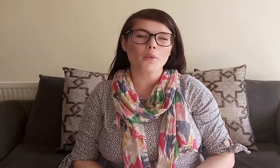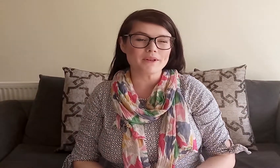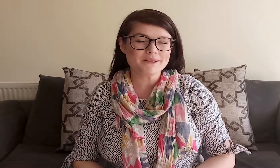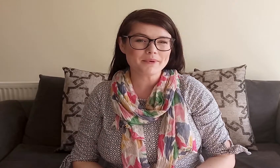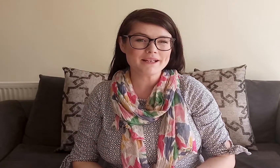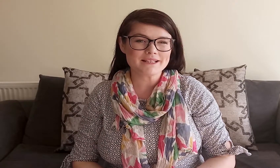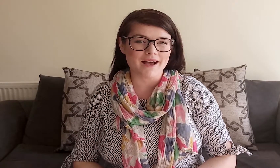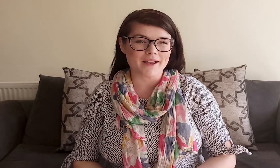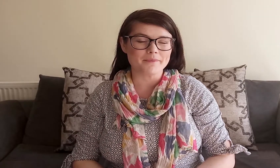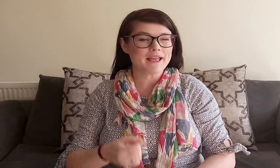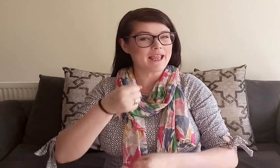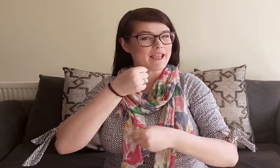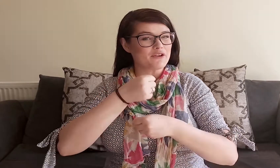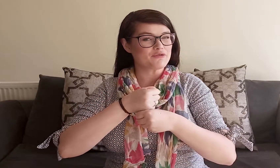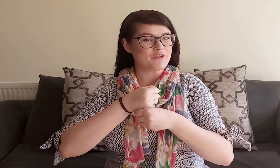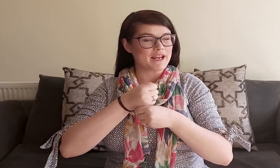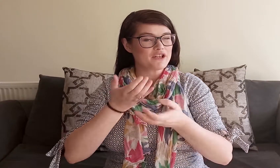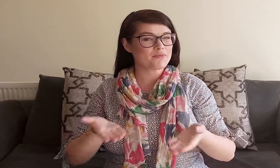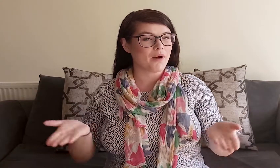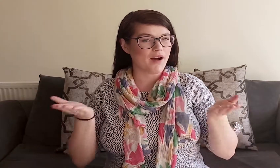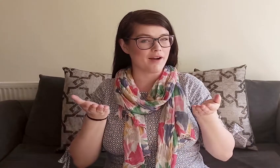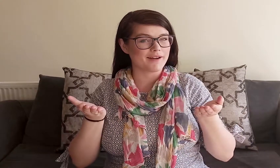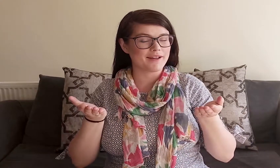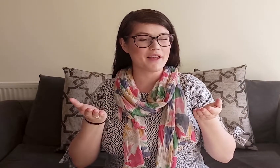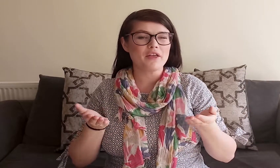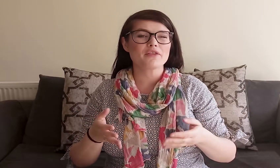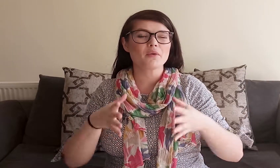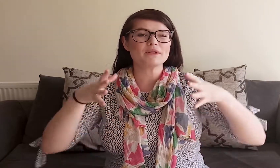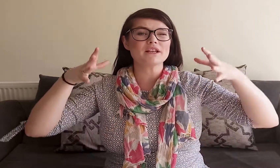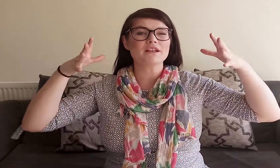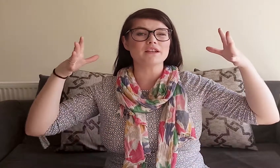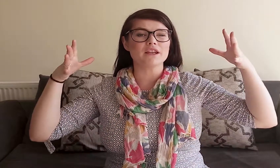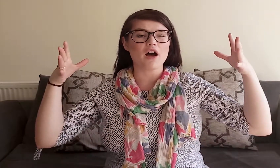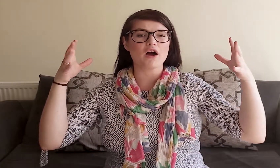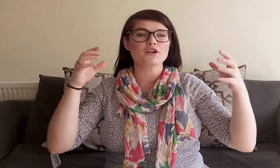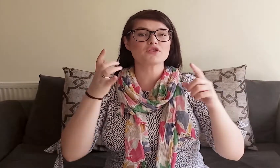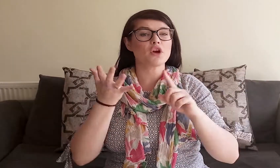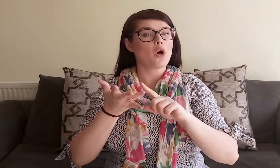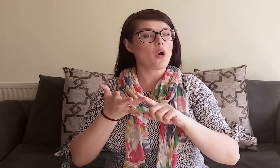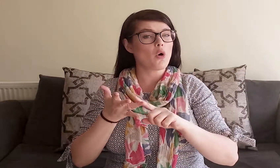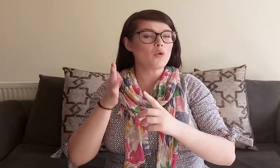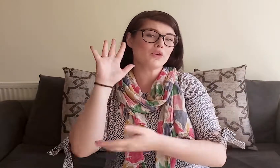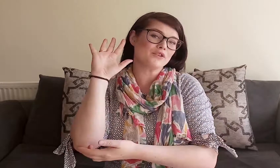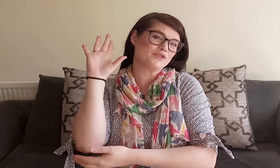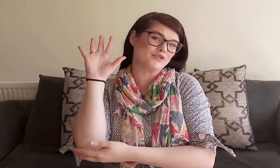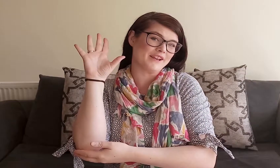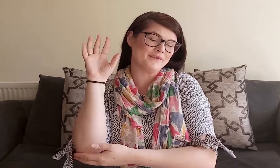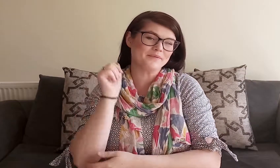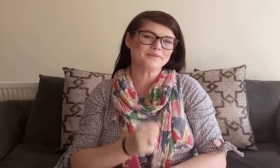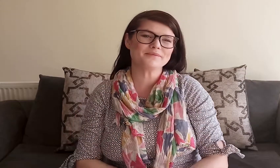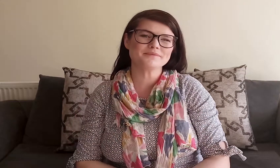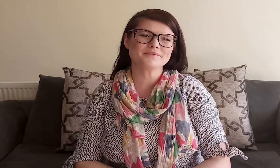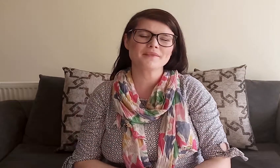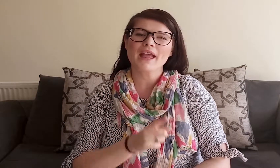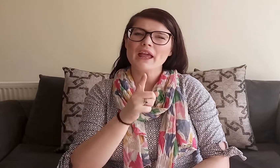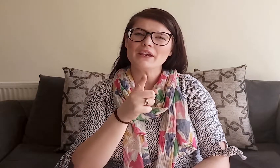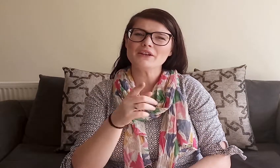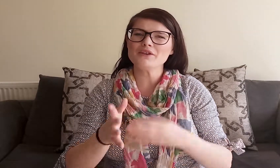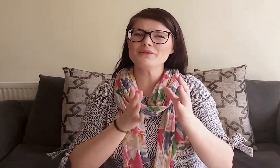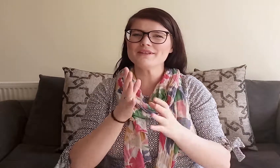Once upon a time in Greenwich Park, there was a large oak tree. Can you